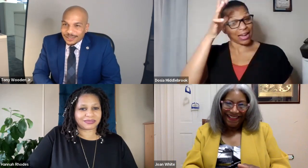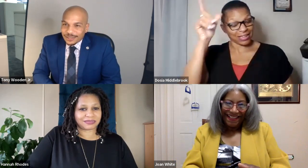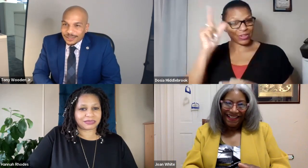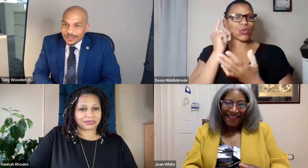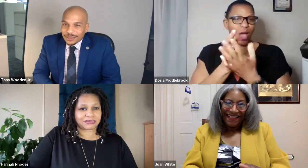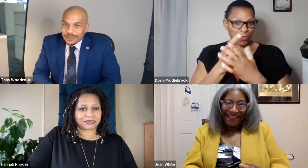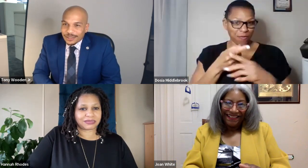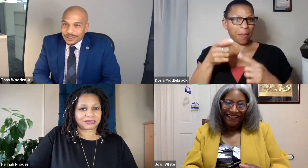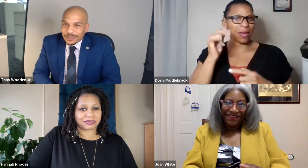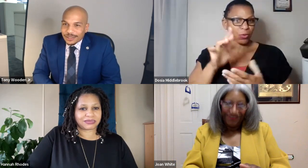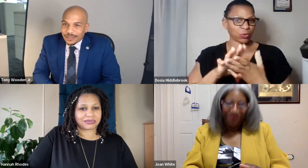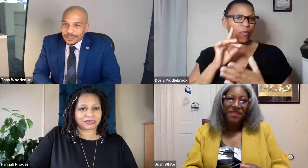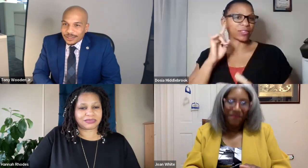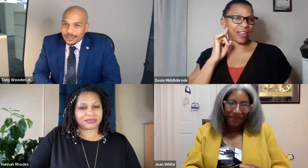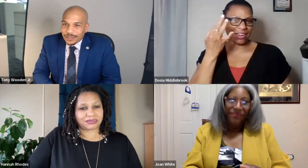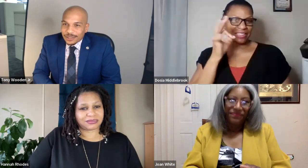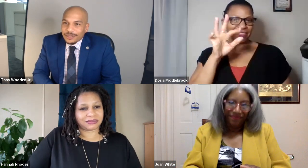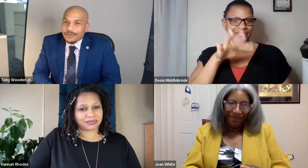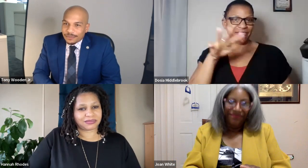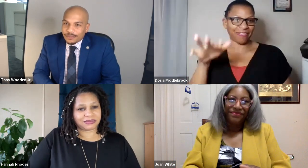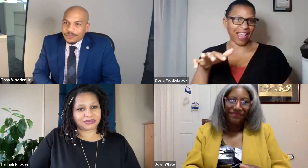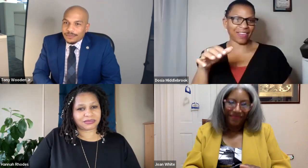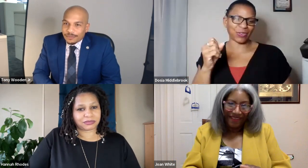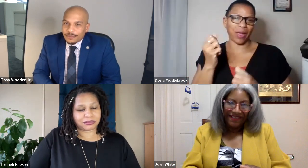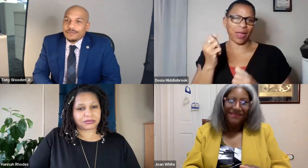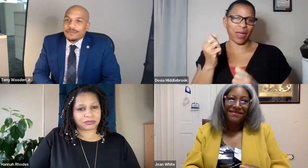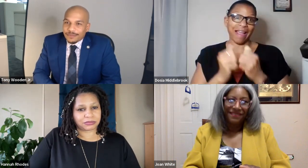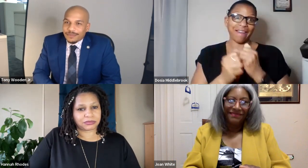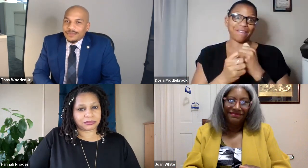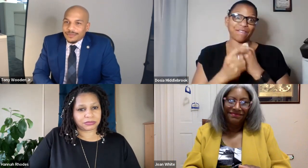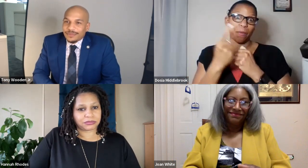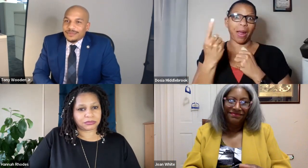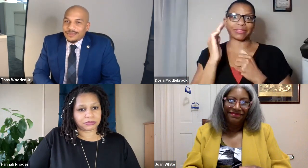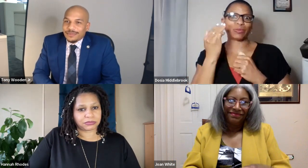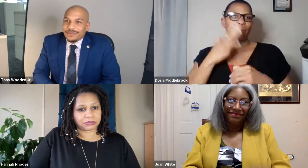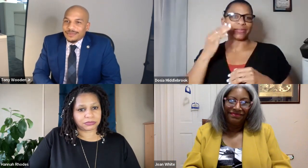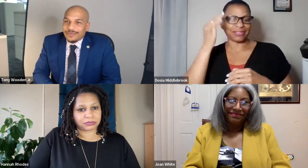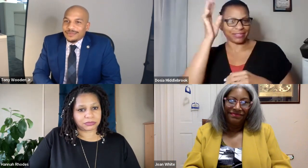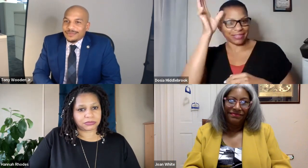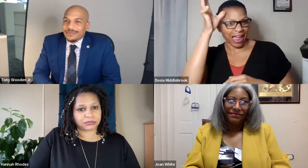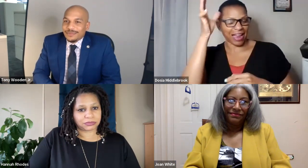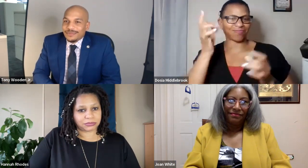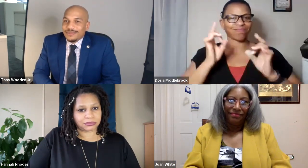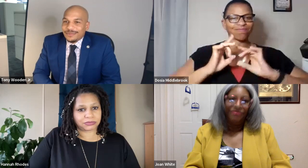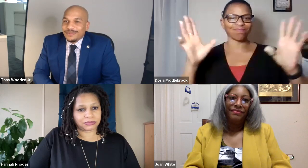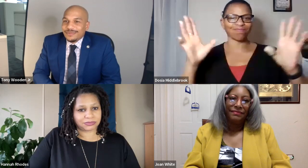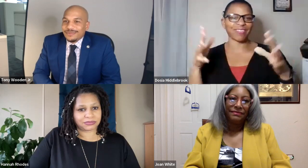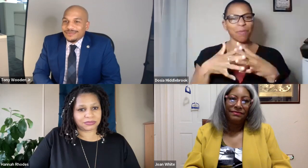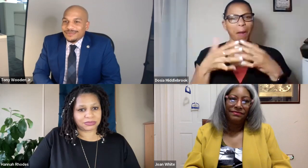had gone there. My dad graduated from that Illinois school from the deaf. 1955. So everyone,